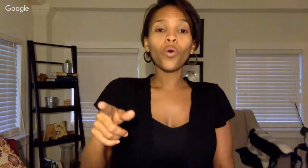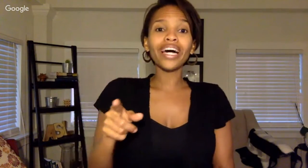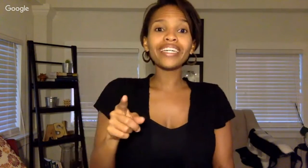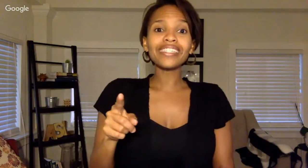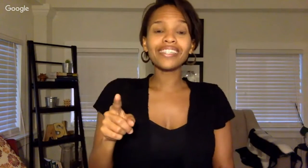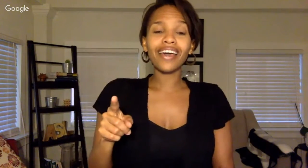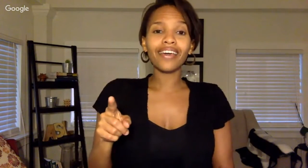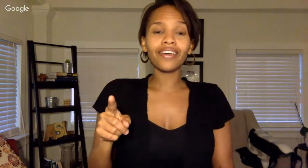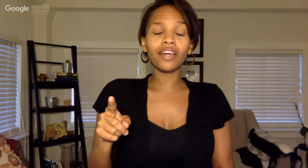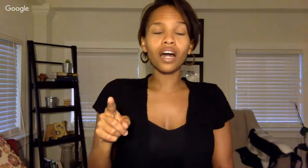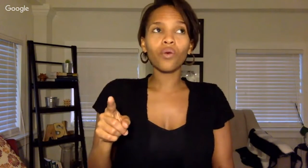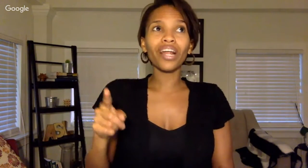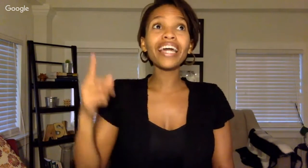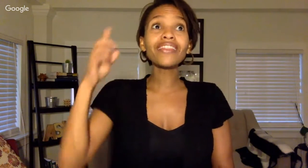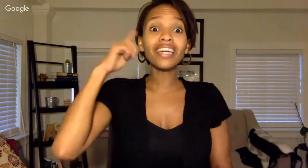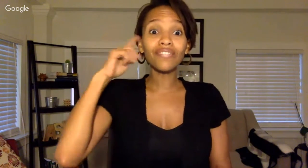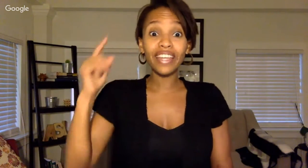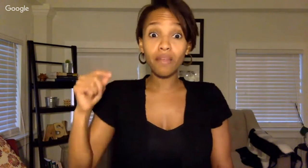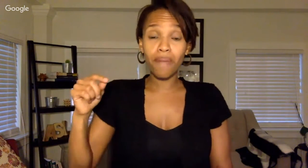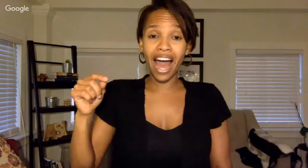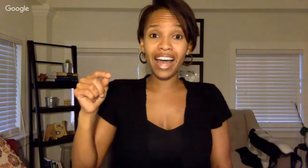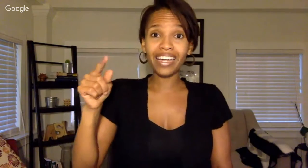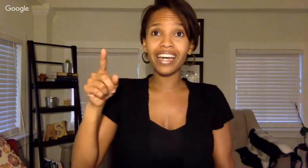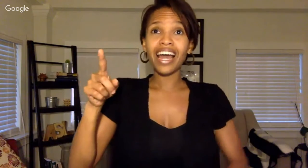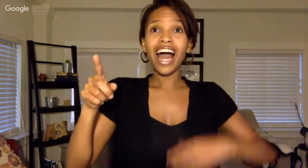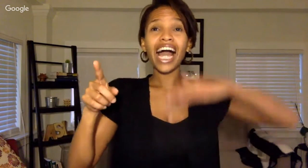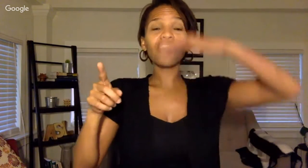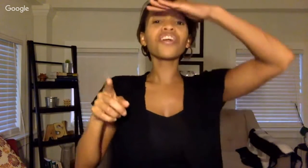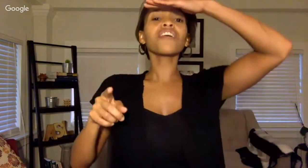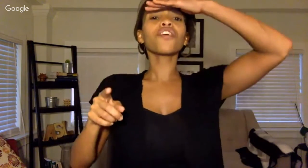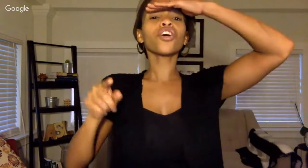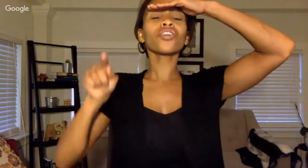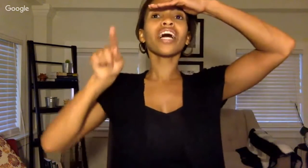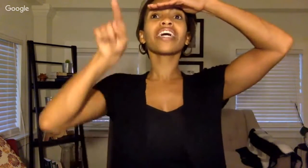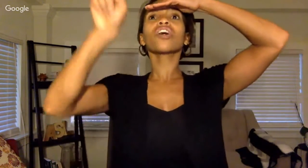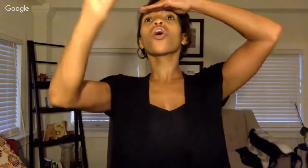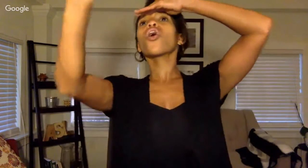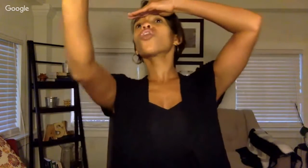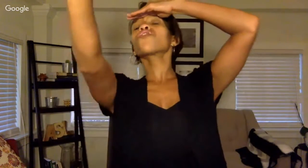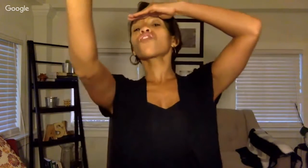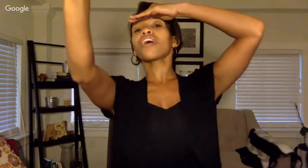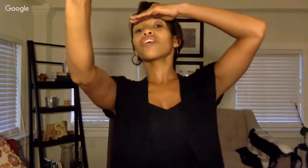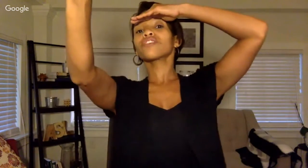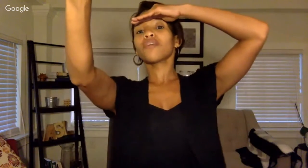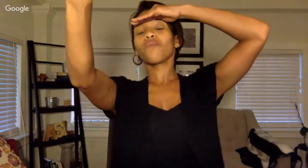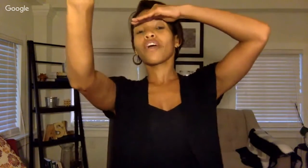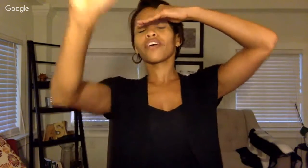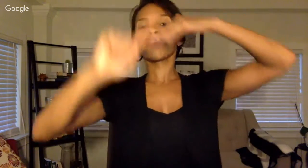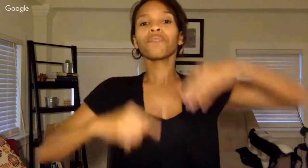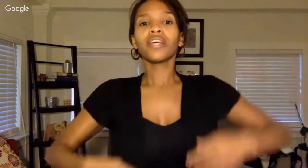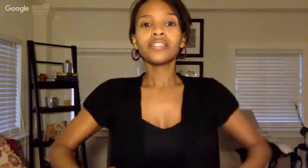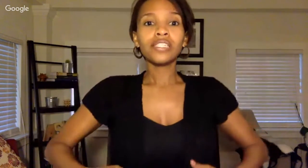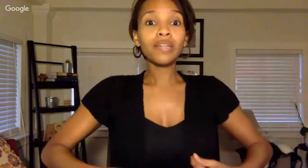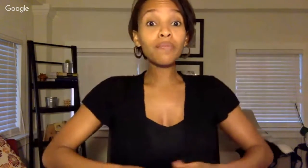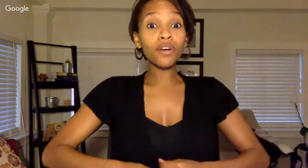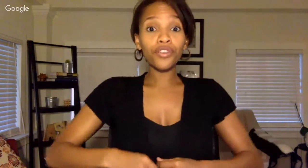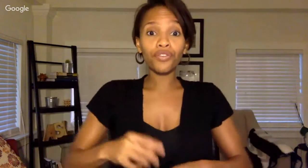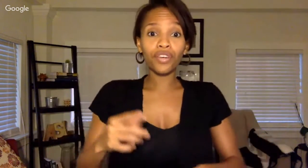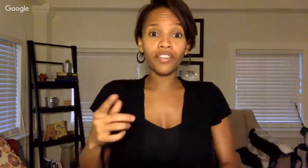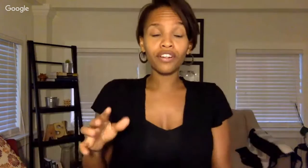I think of in the back, I think of her like over there somewhere. Some people in their